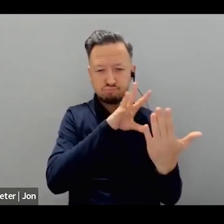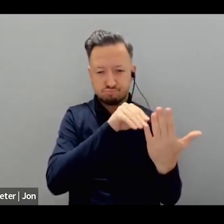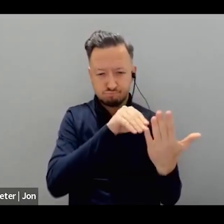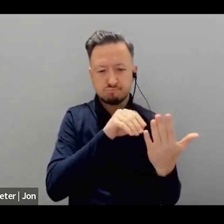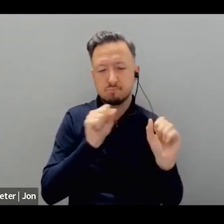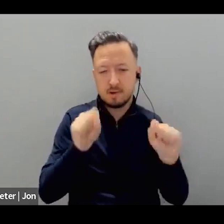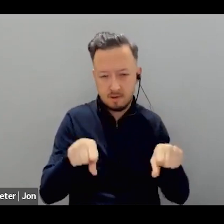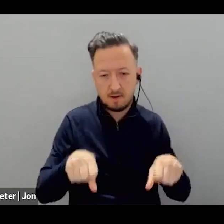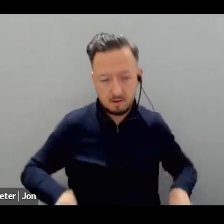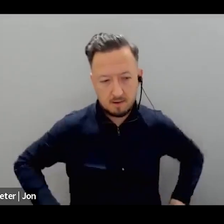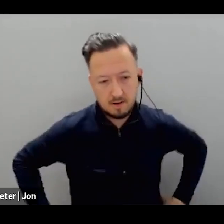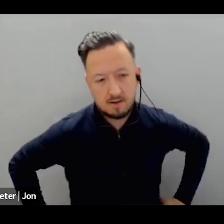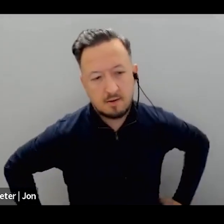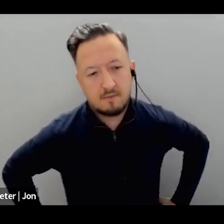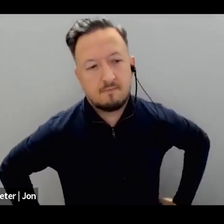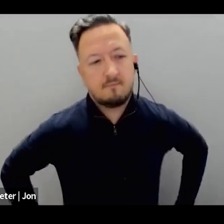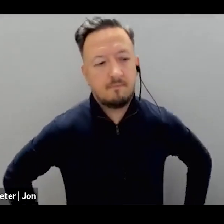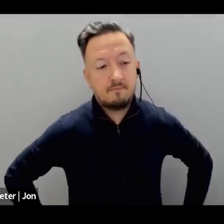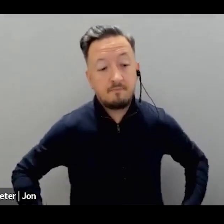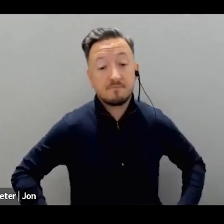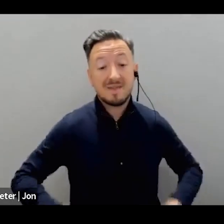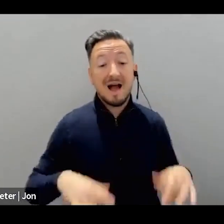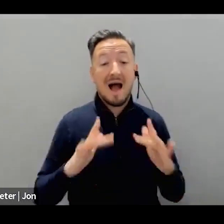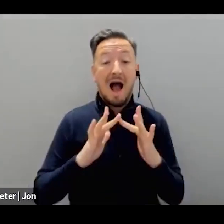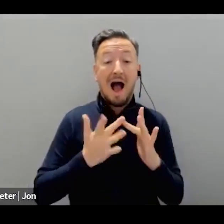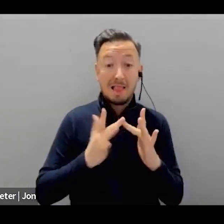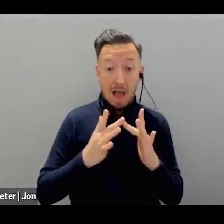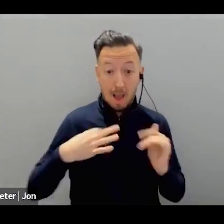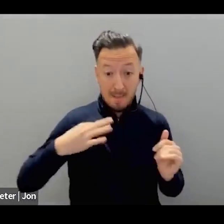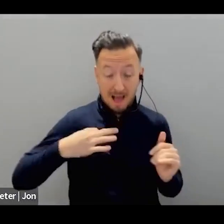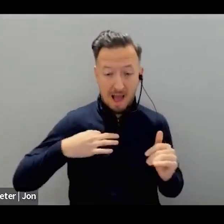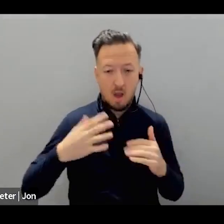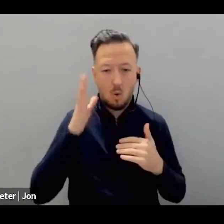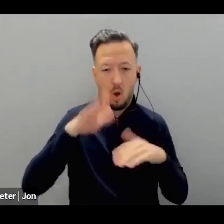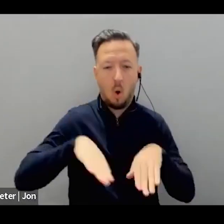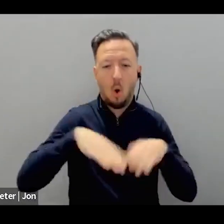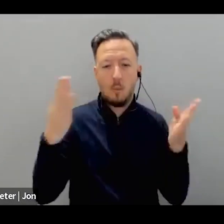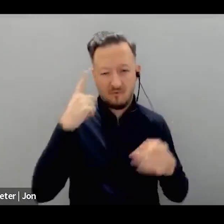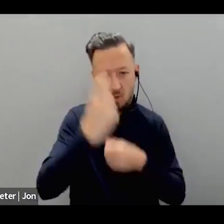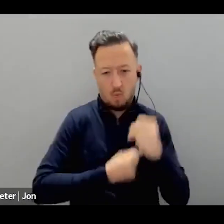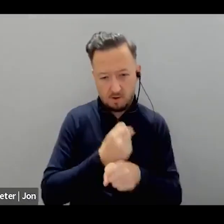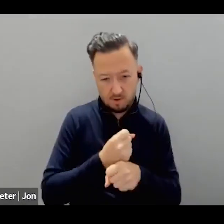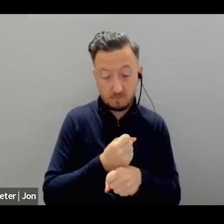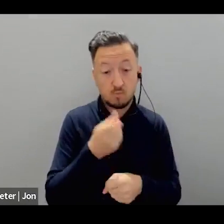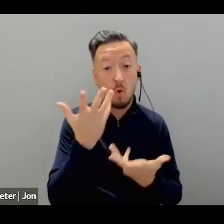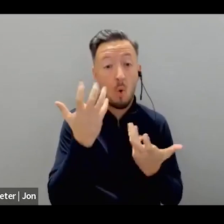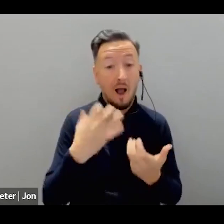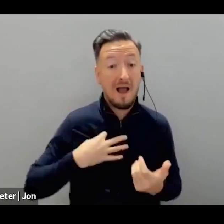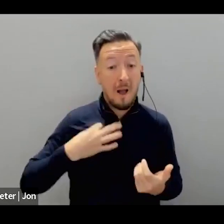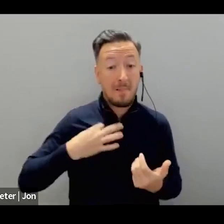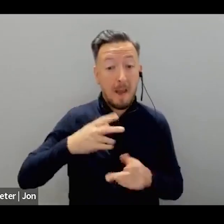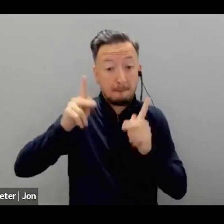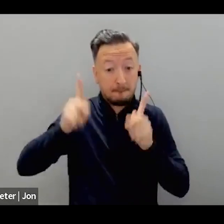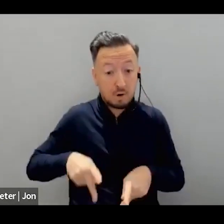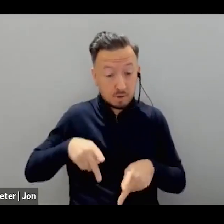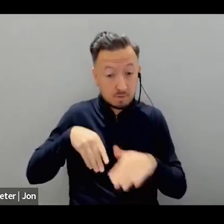Online applications are typically open for a year. To apply in person, visit the Asheville Mall through this